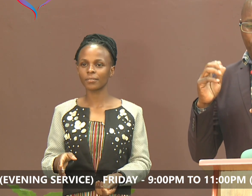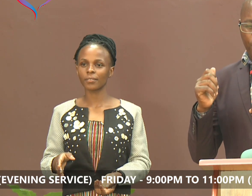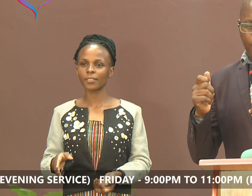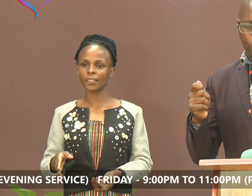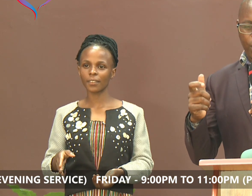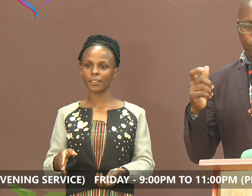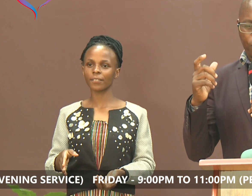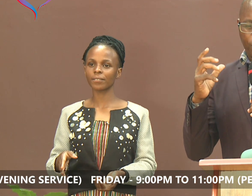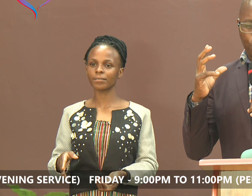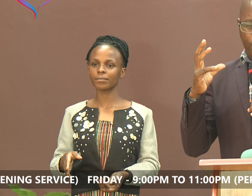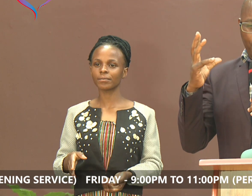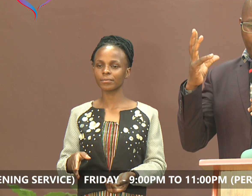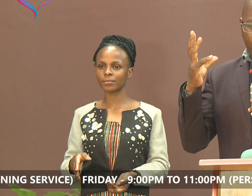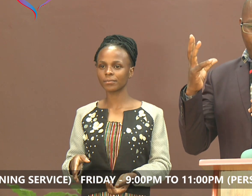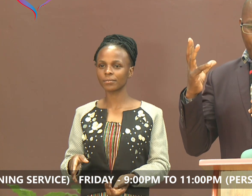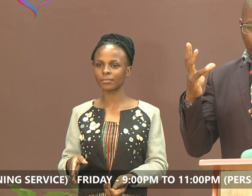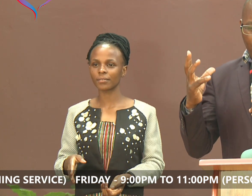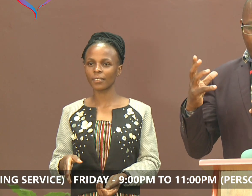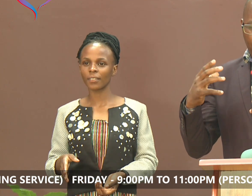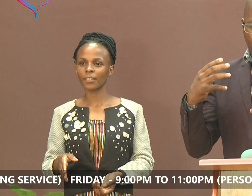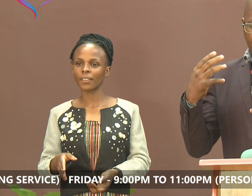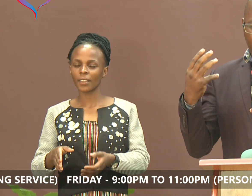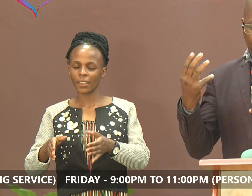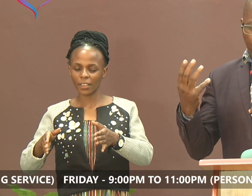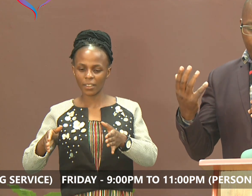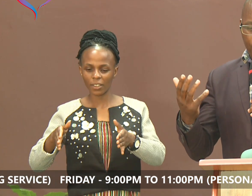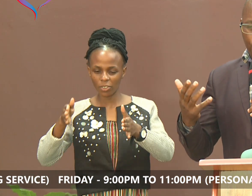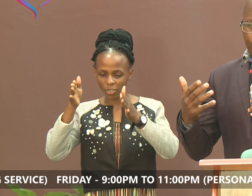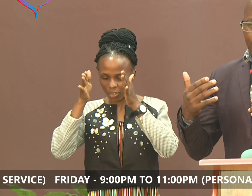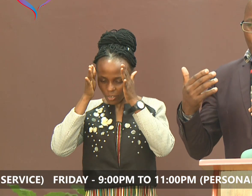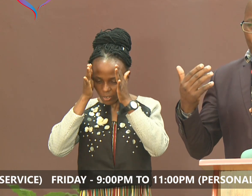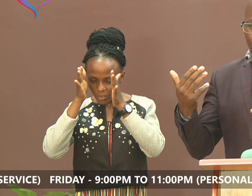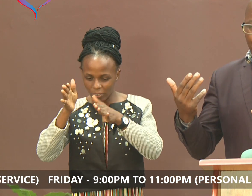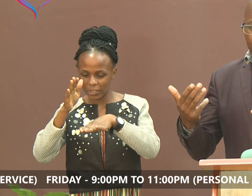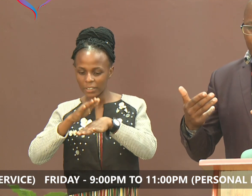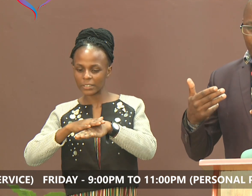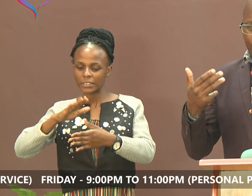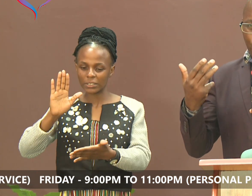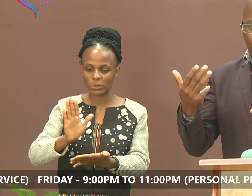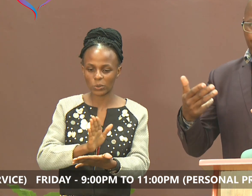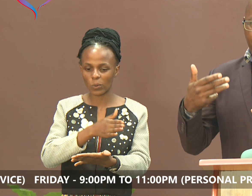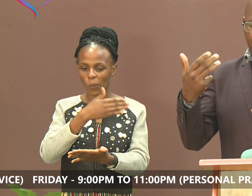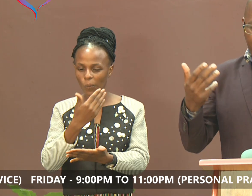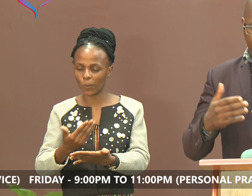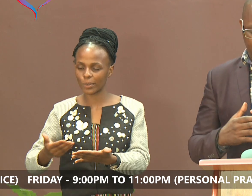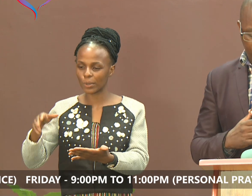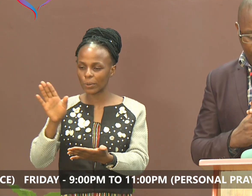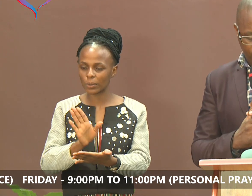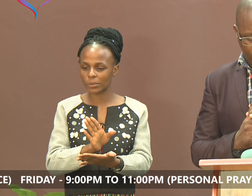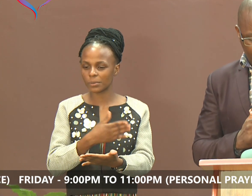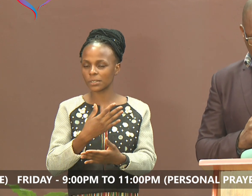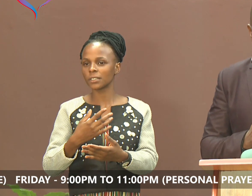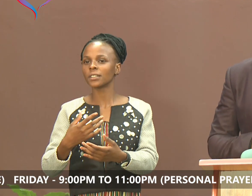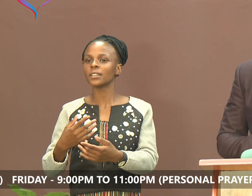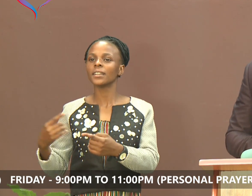music, and if you don't like it, you take it off until you get the kind of music that you like. You listen while you're appreciating. It's called appreciative listening.